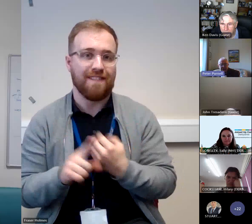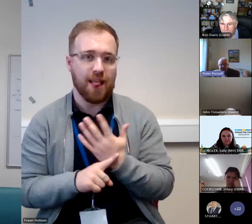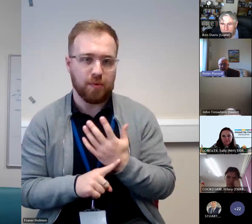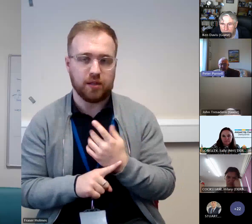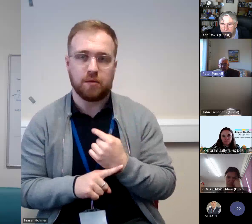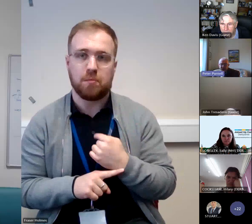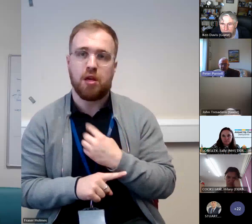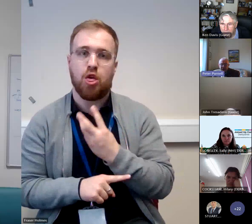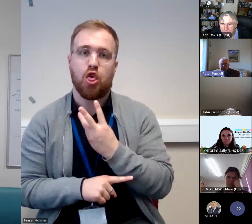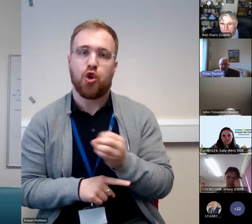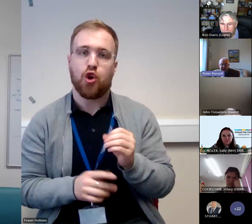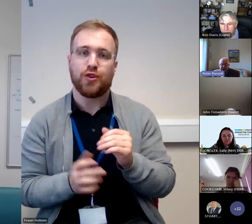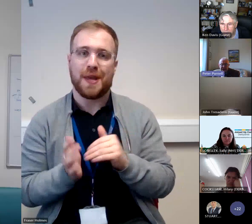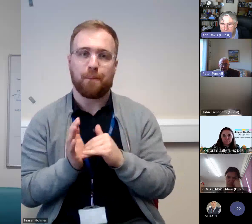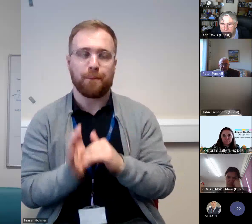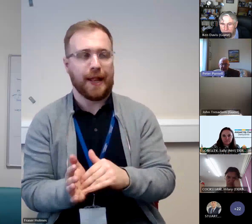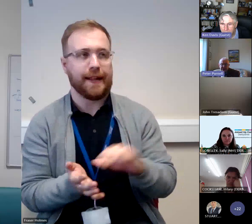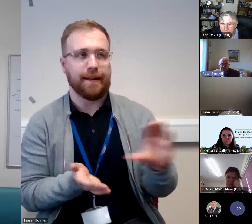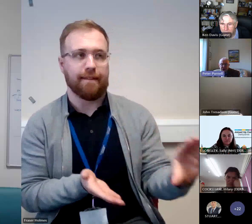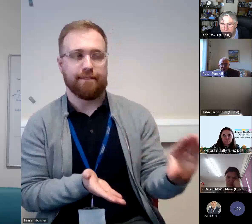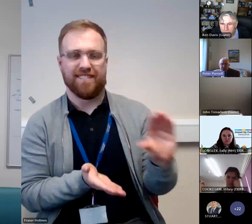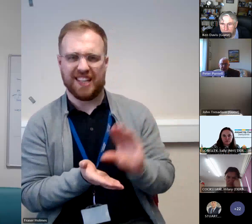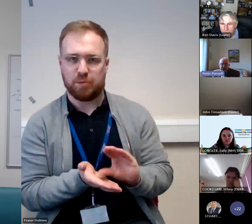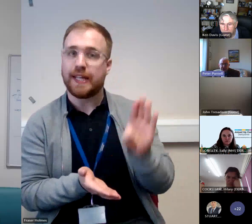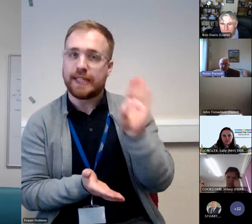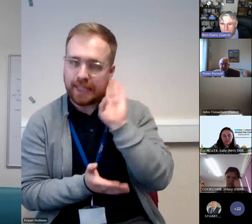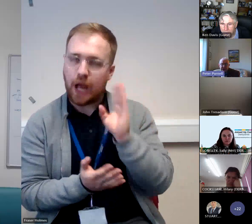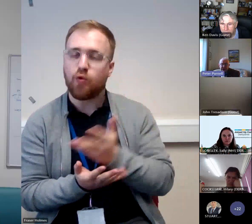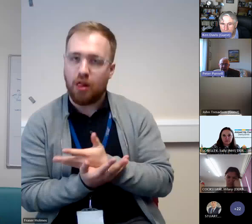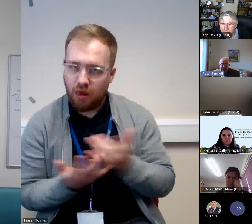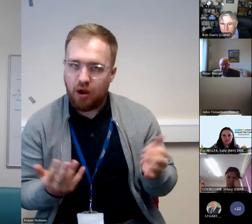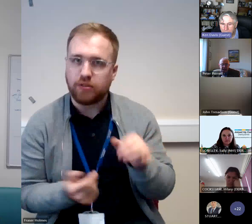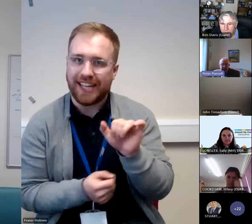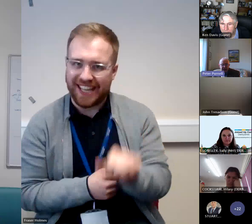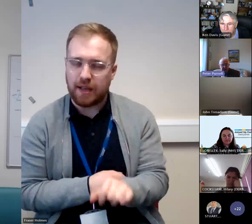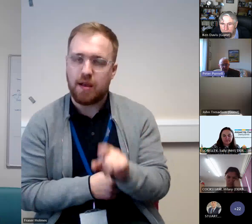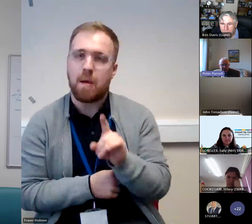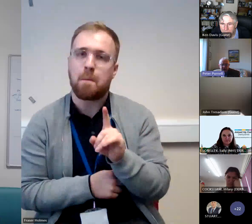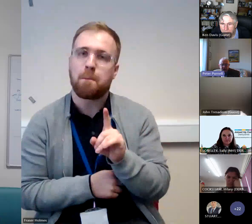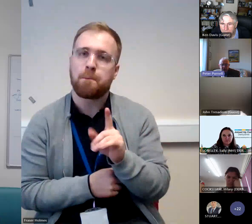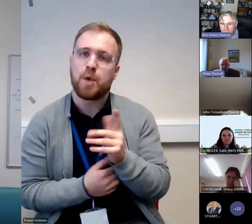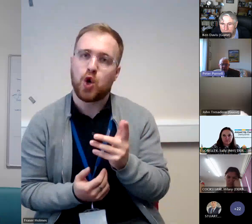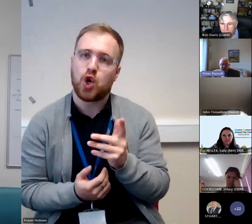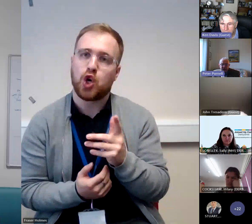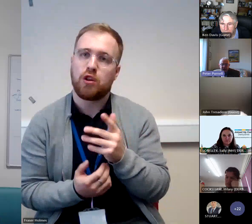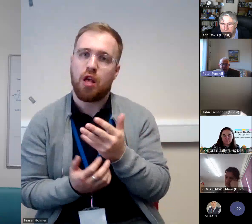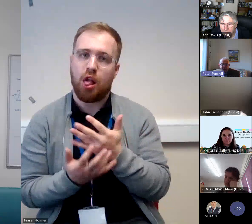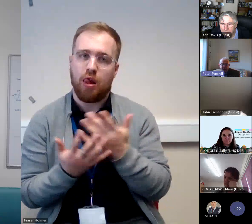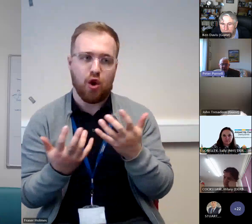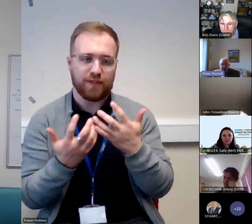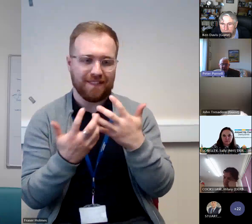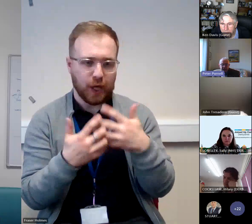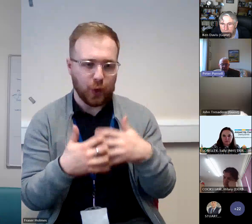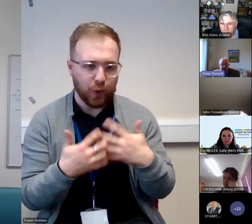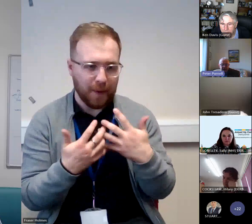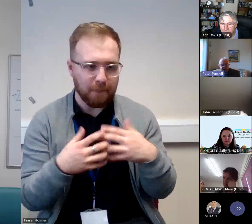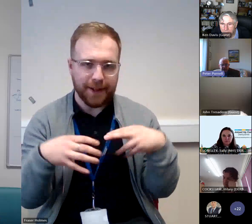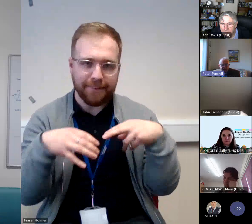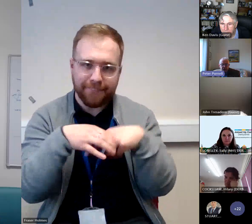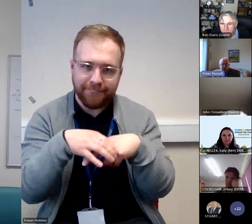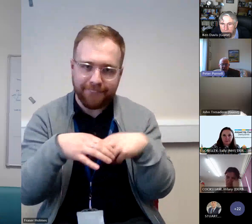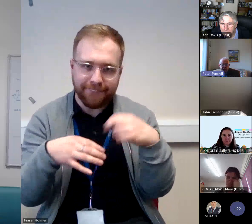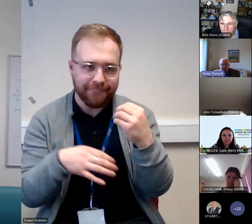million capital investment, it does sound a lot, but I guess a lot of this equipment and